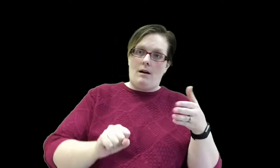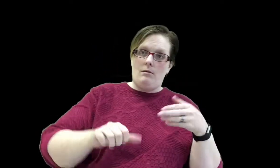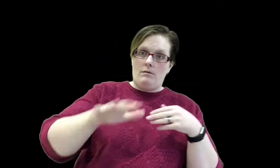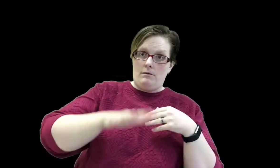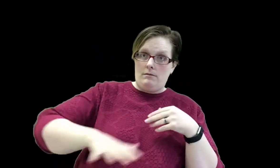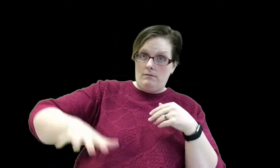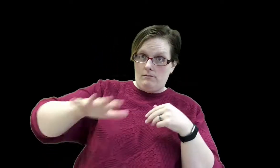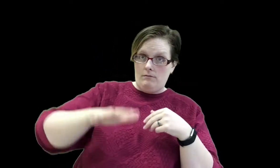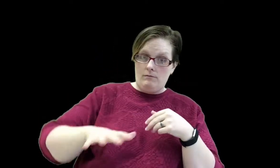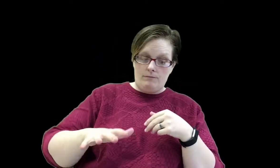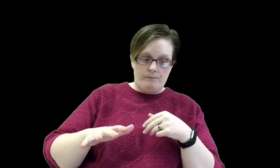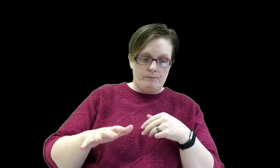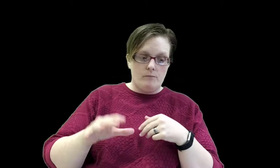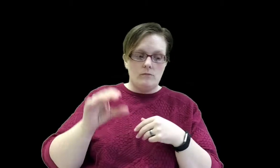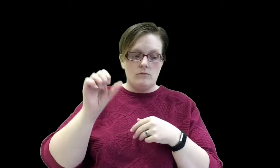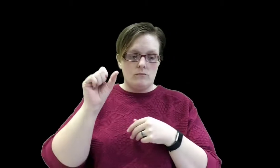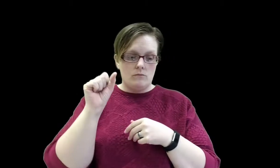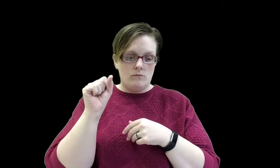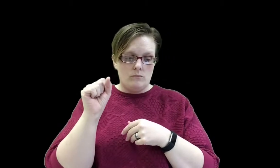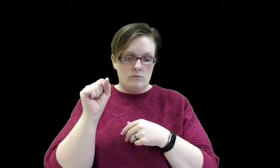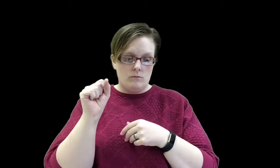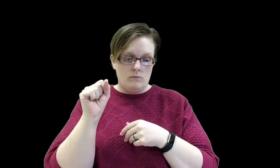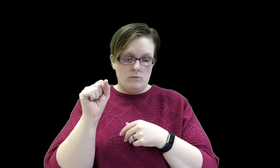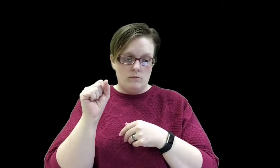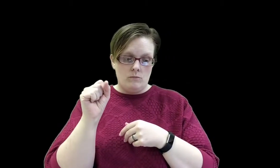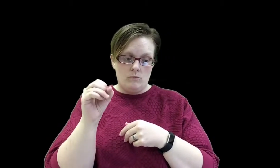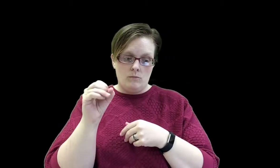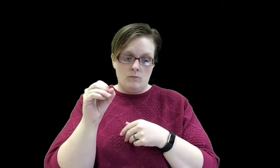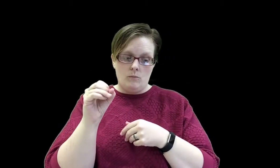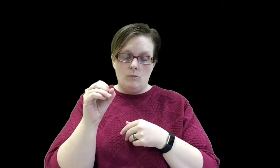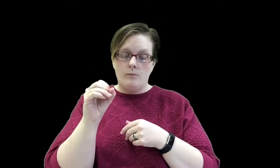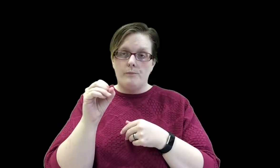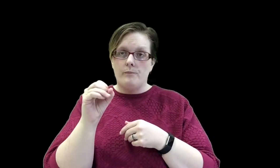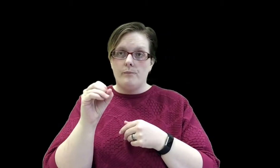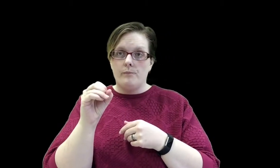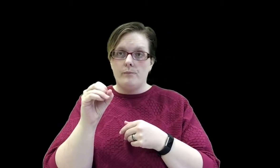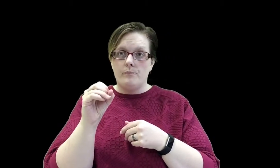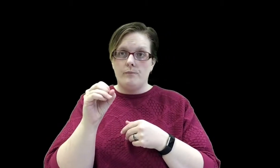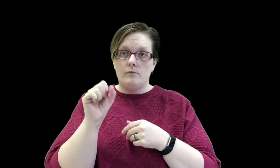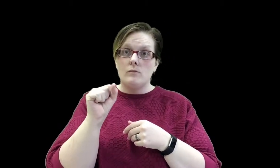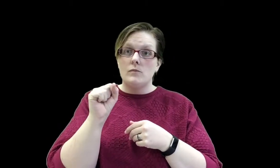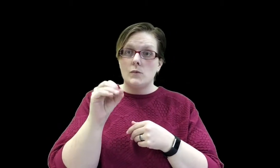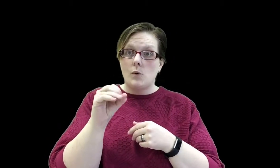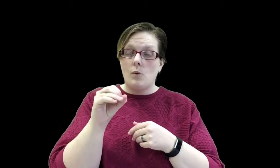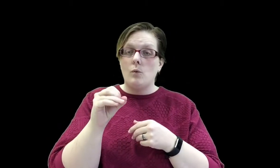the south section of the country. So what ended up happening was